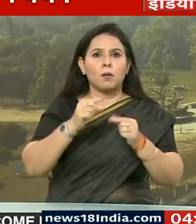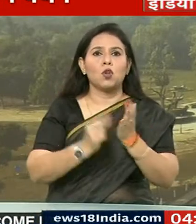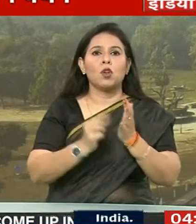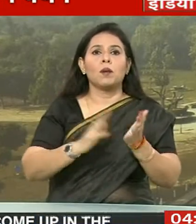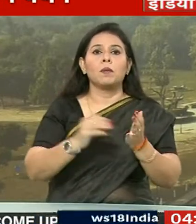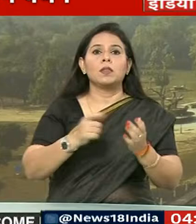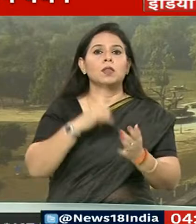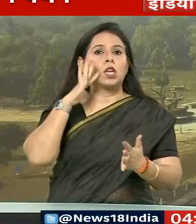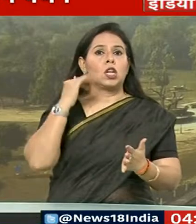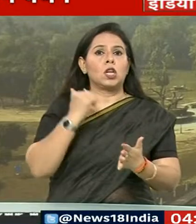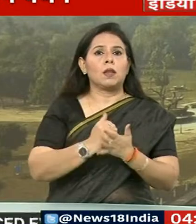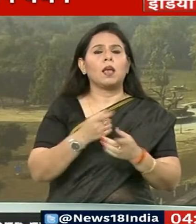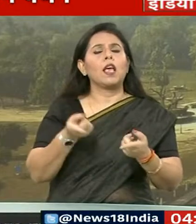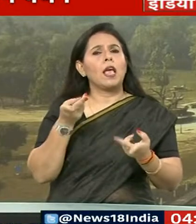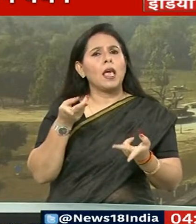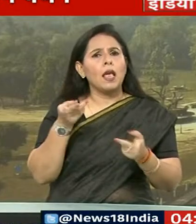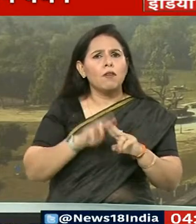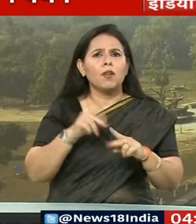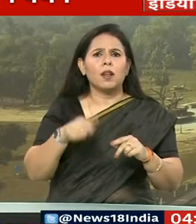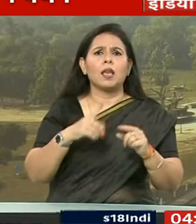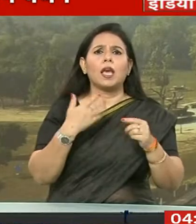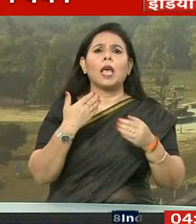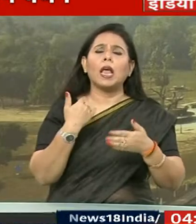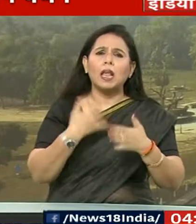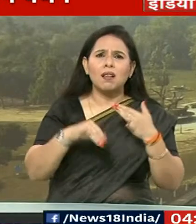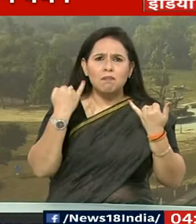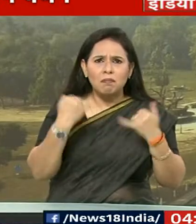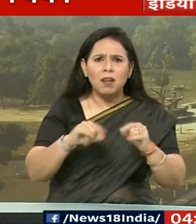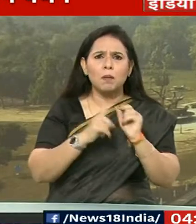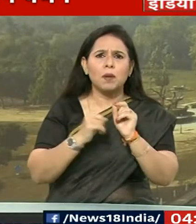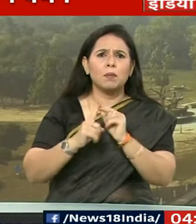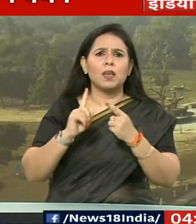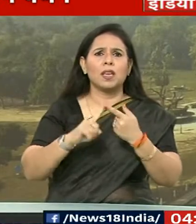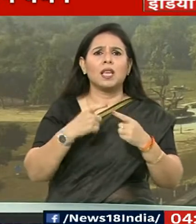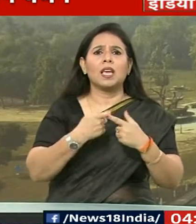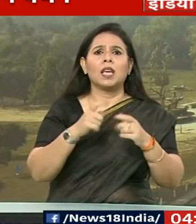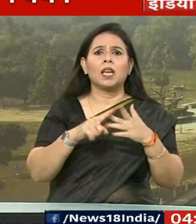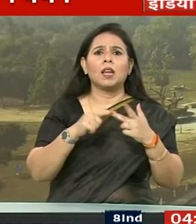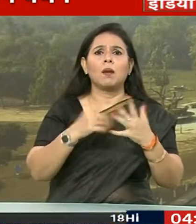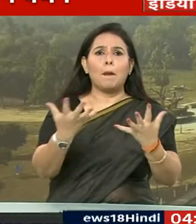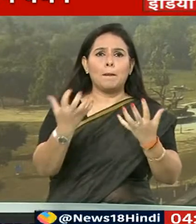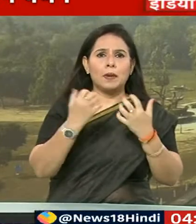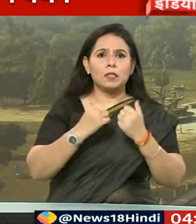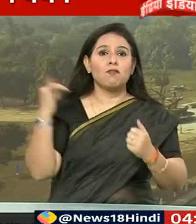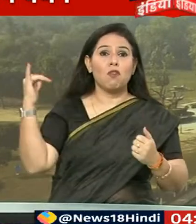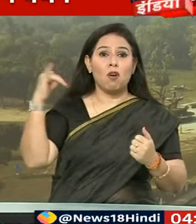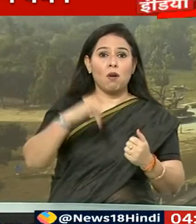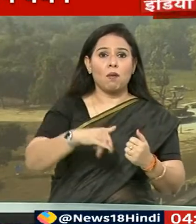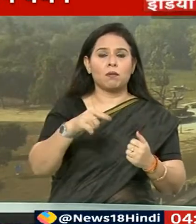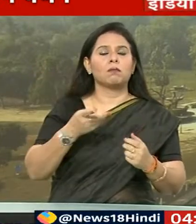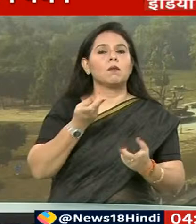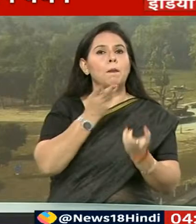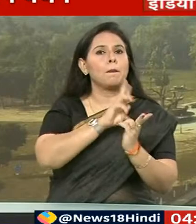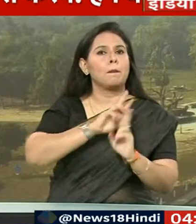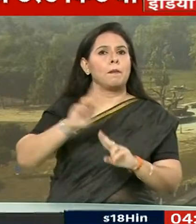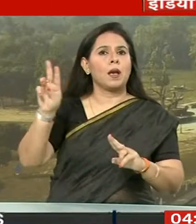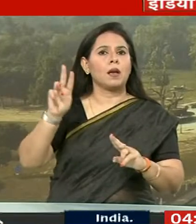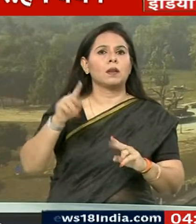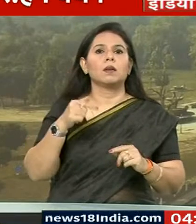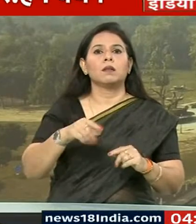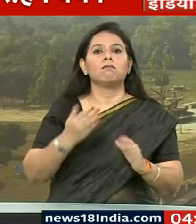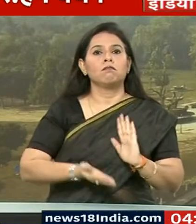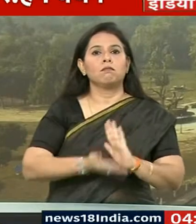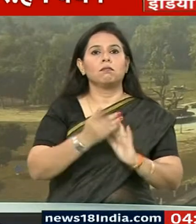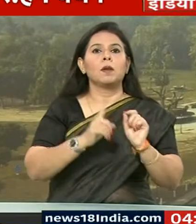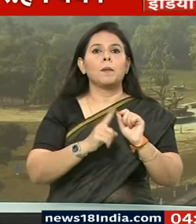also reassured that if there is any defective PPE kit that India has purchased from abroad, then it will be returned. There is